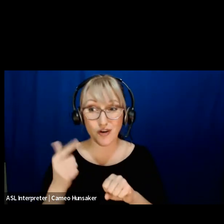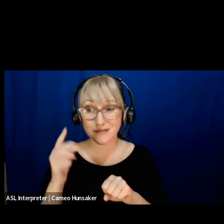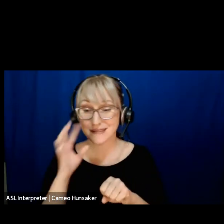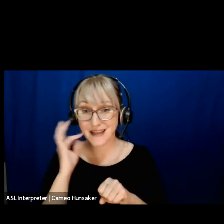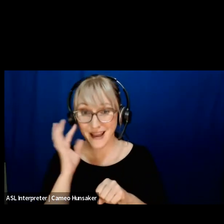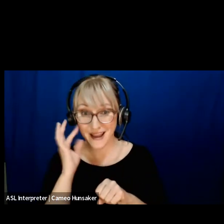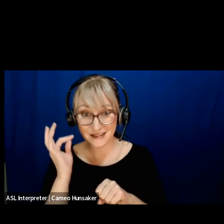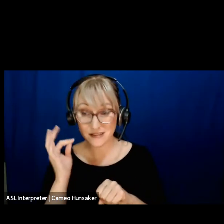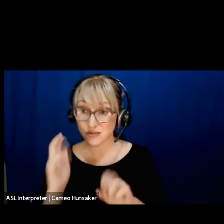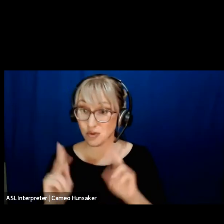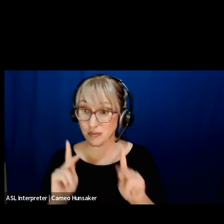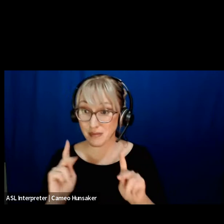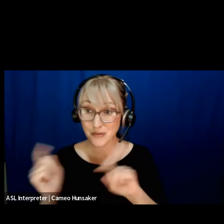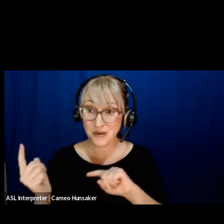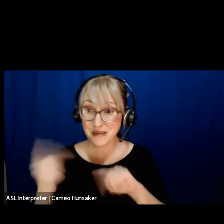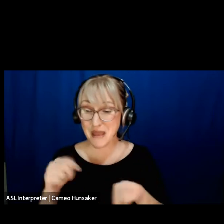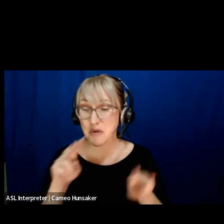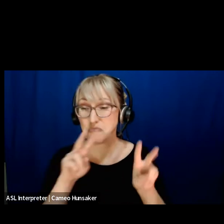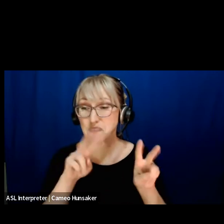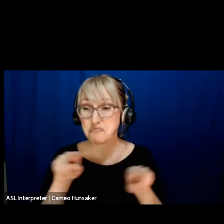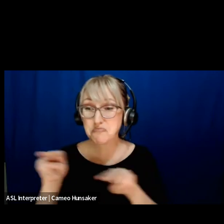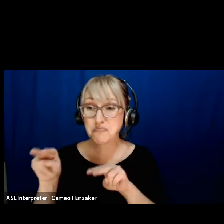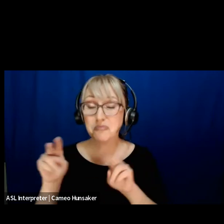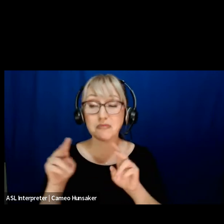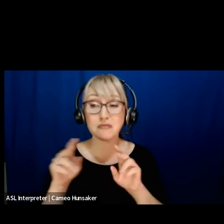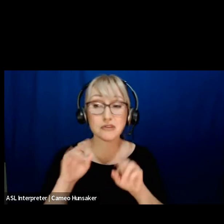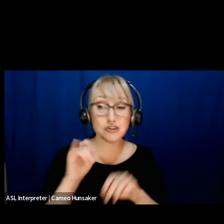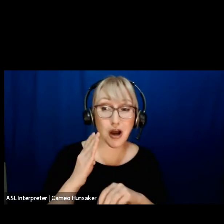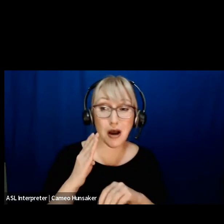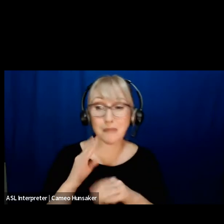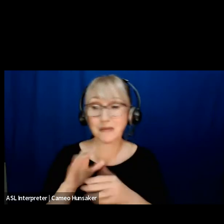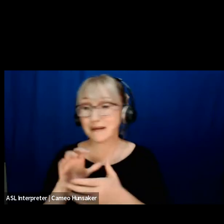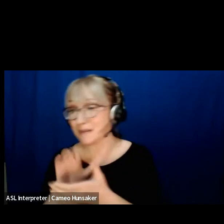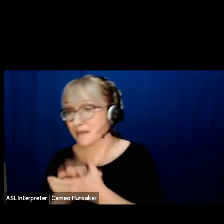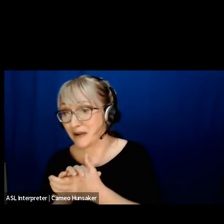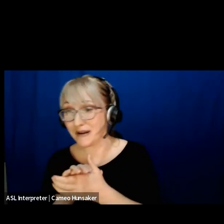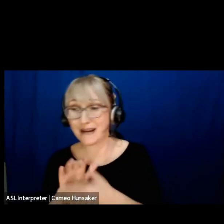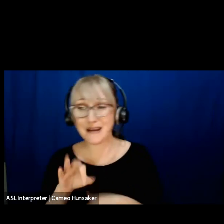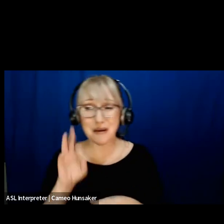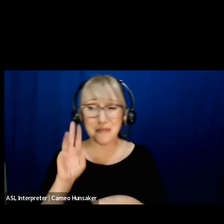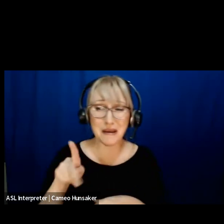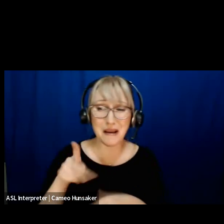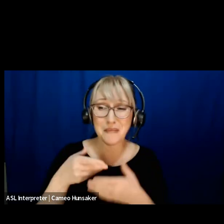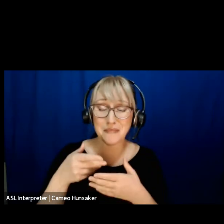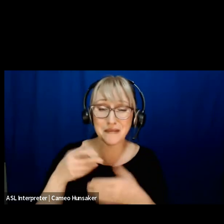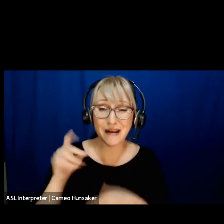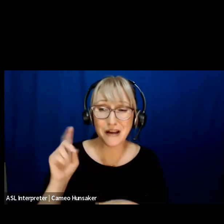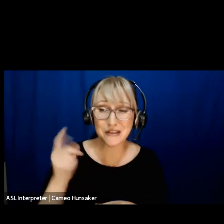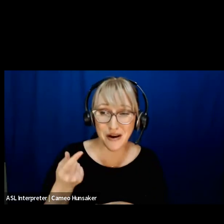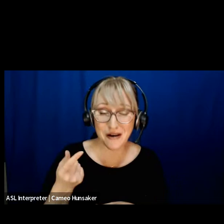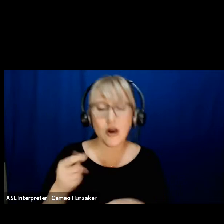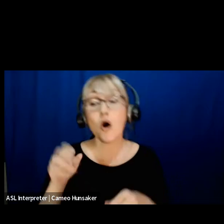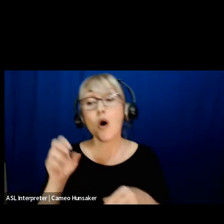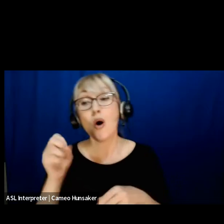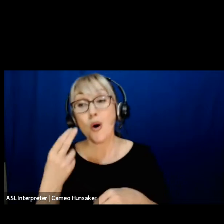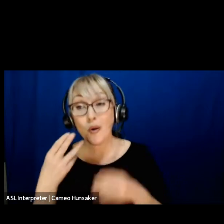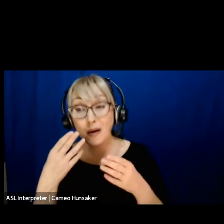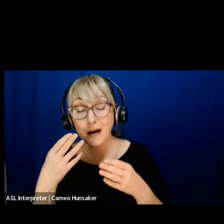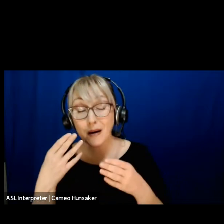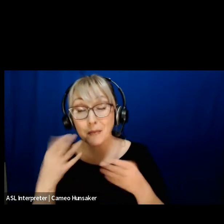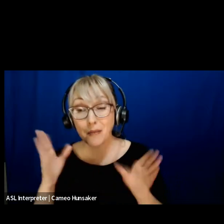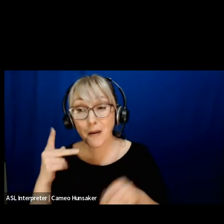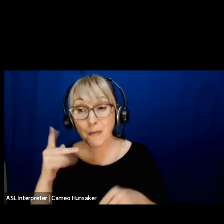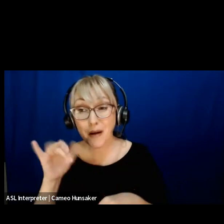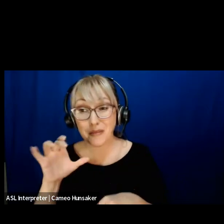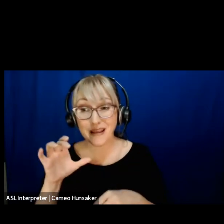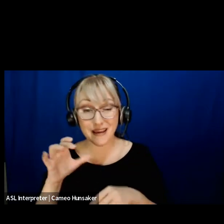and have a look for a job, get married, pick up a puppy. Oh, and public health were there. They were